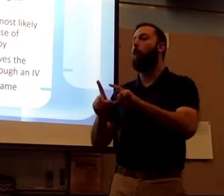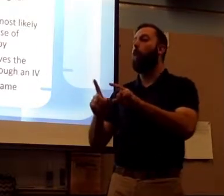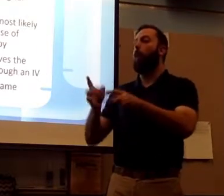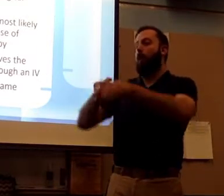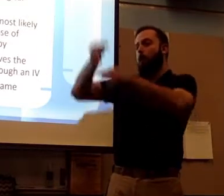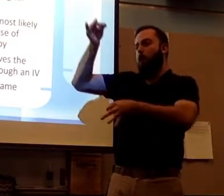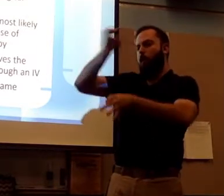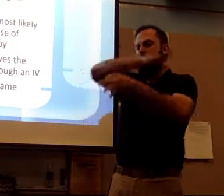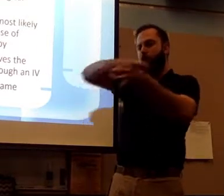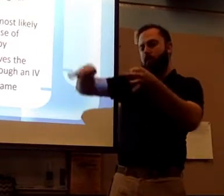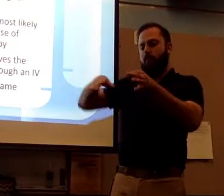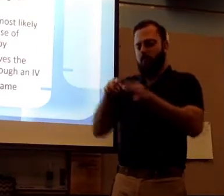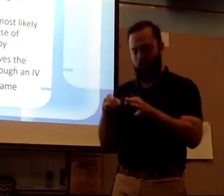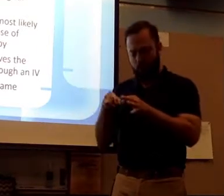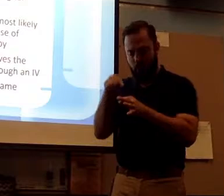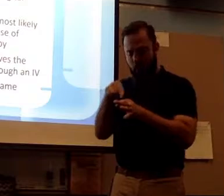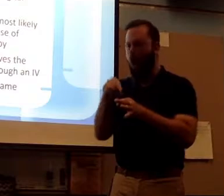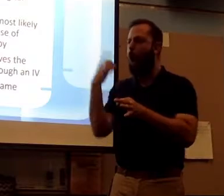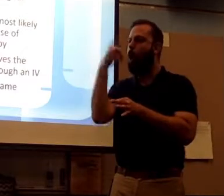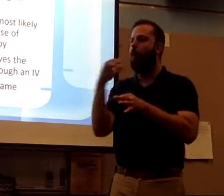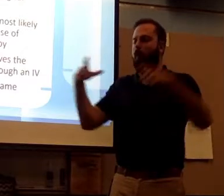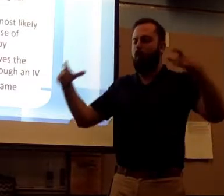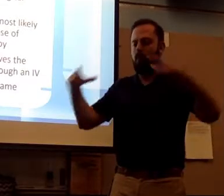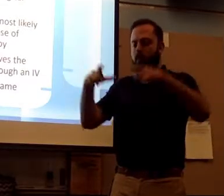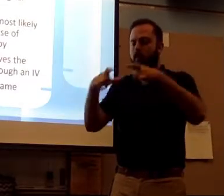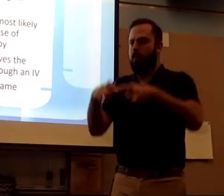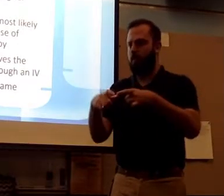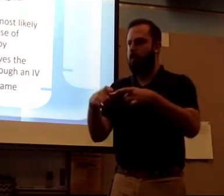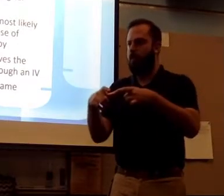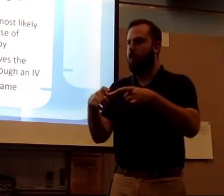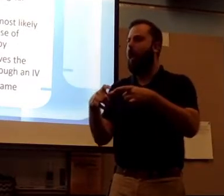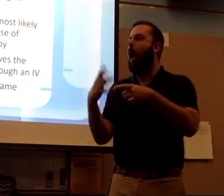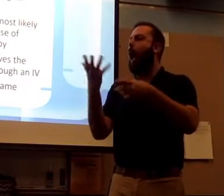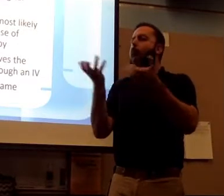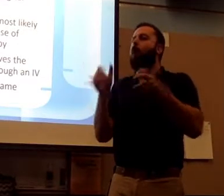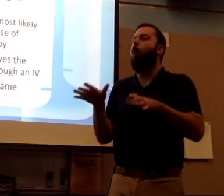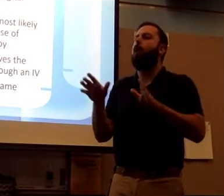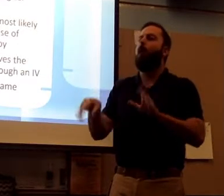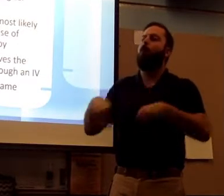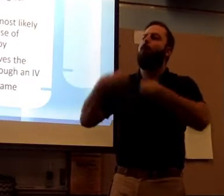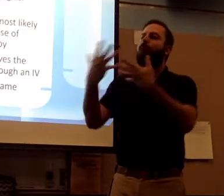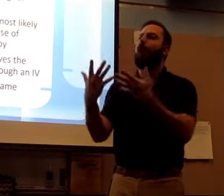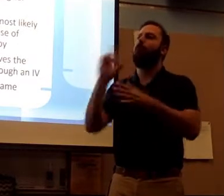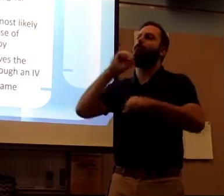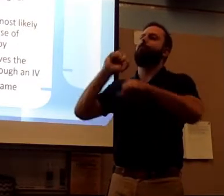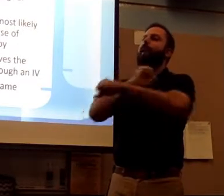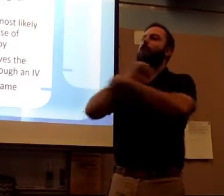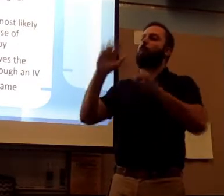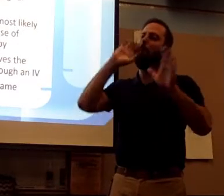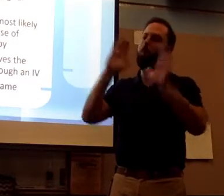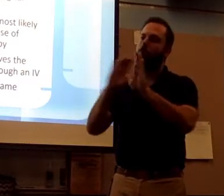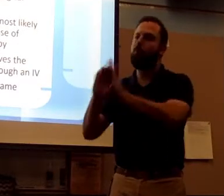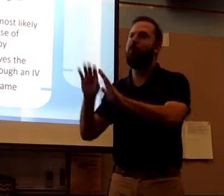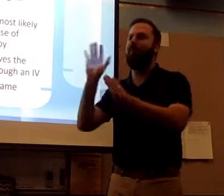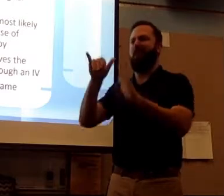there. And I didn't want to give you actual pictures of the surgery because I thought you might not like